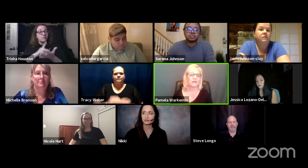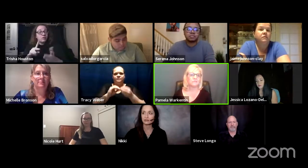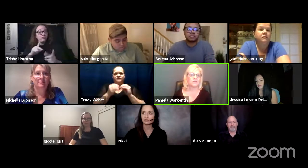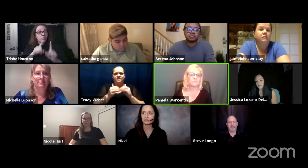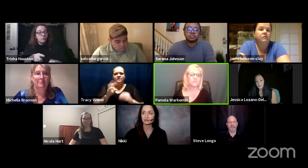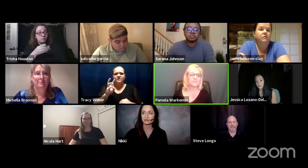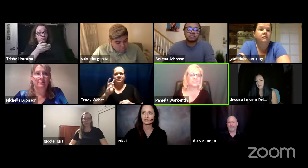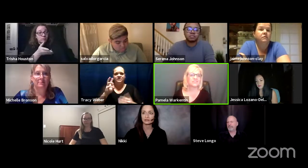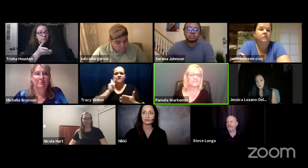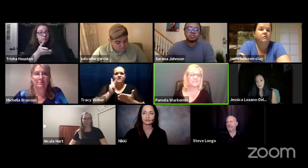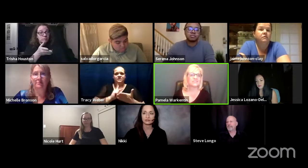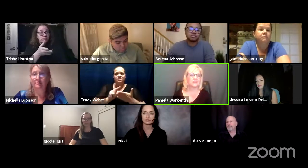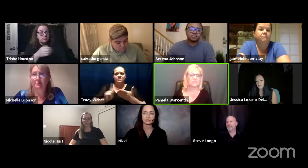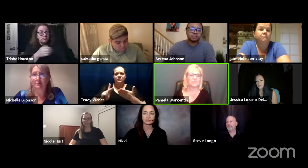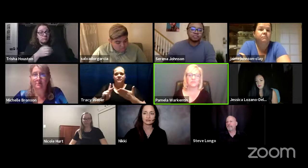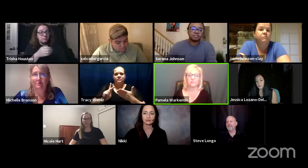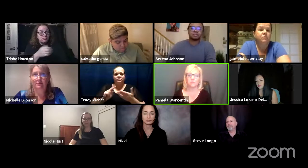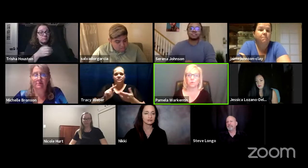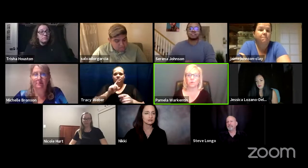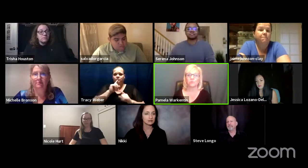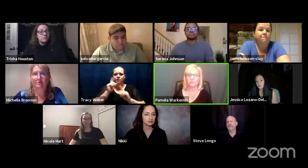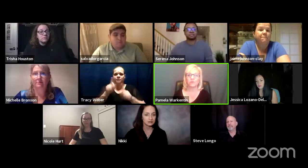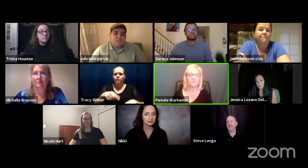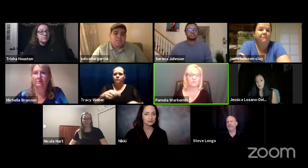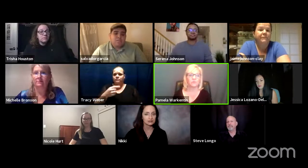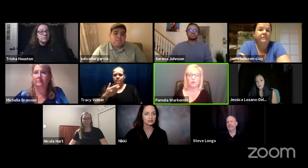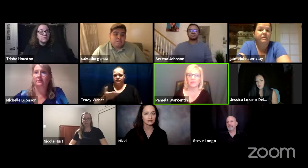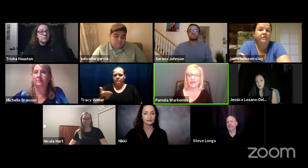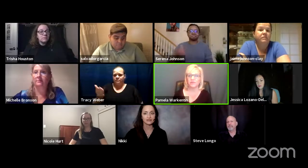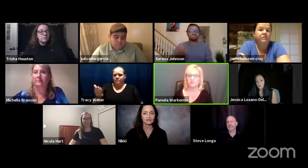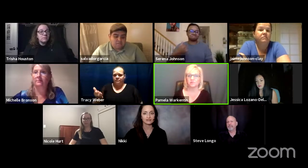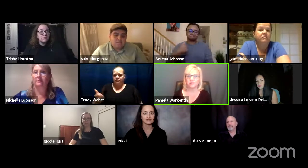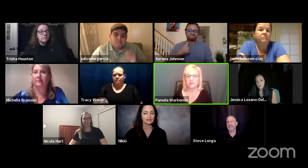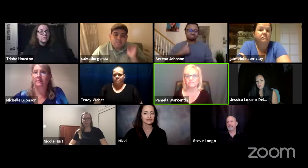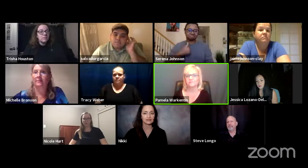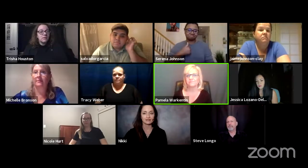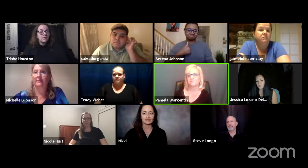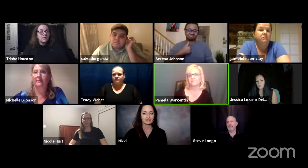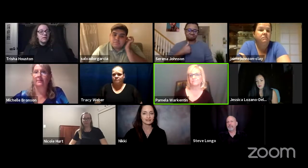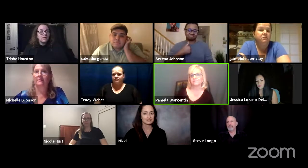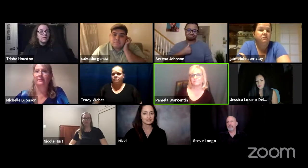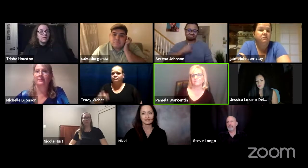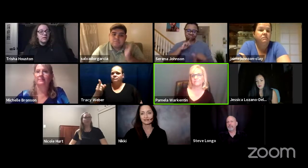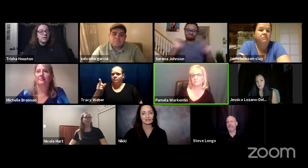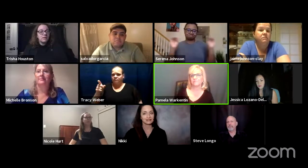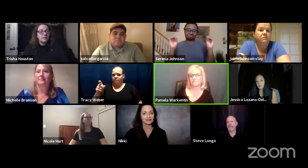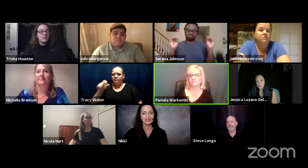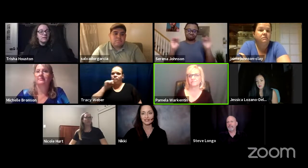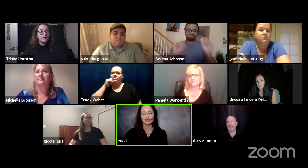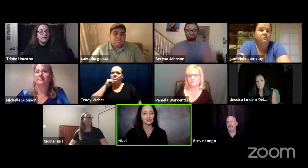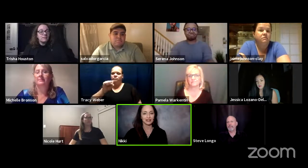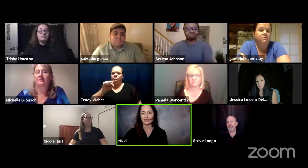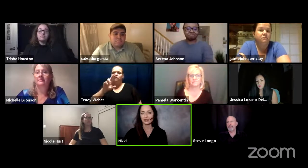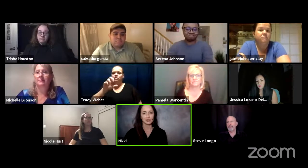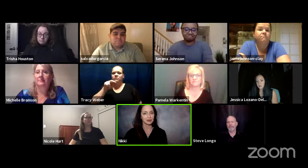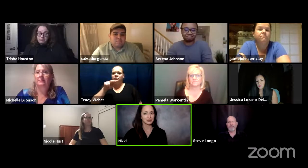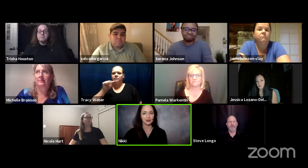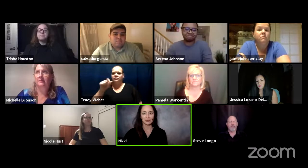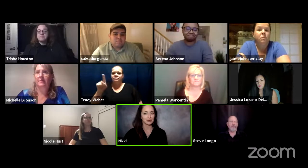Item number 6, the Secretary's report. Do we have a report, Madam Secretary? This is Serena. Nope, nope